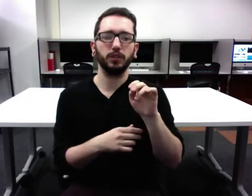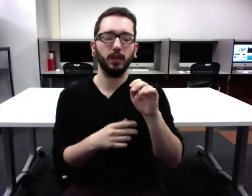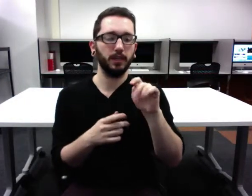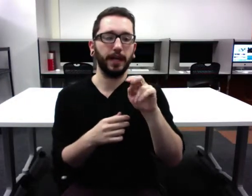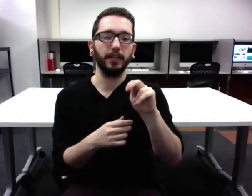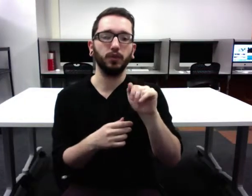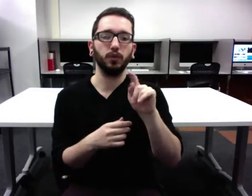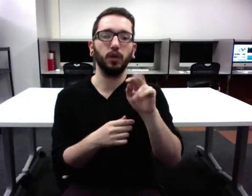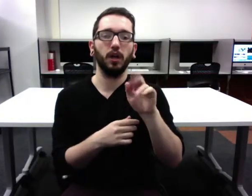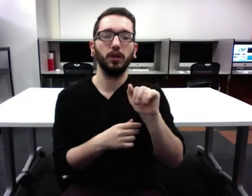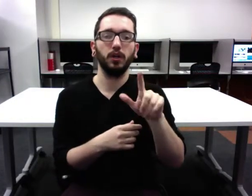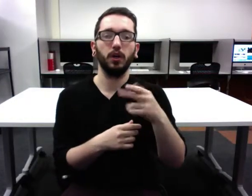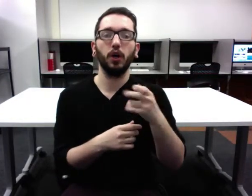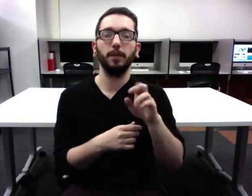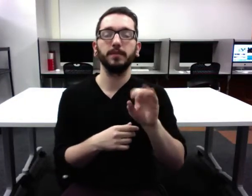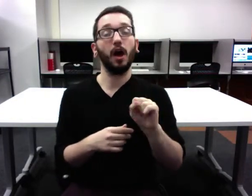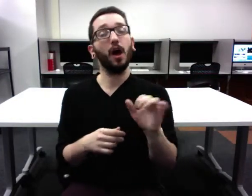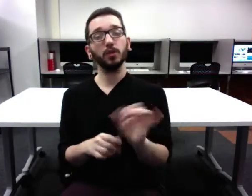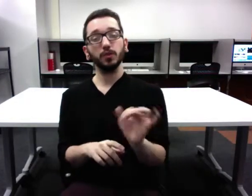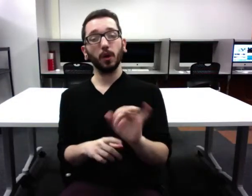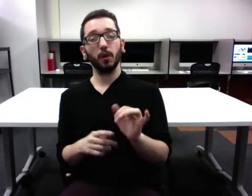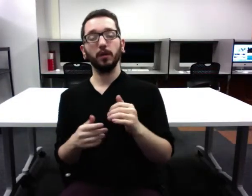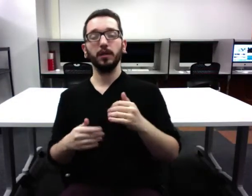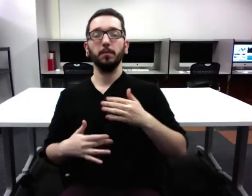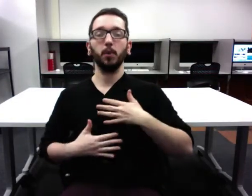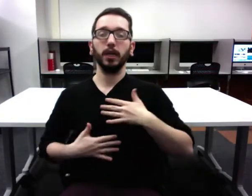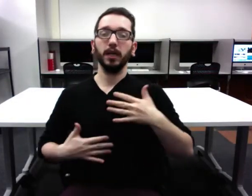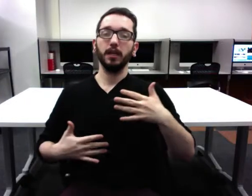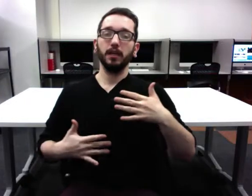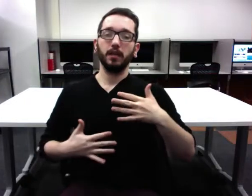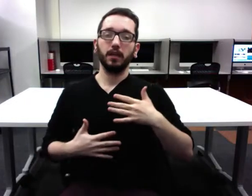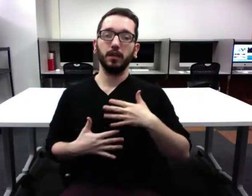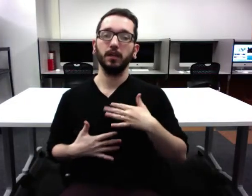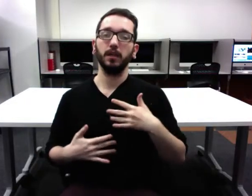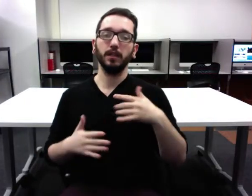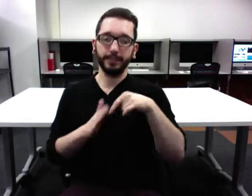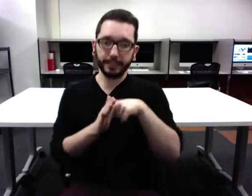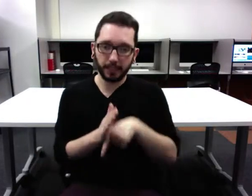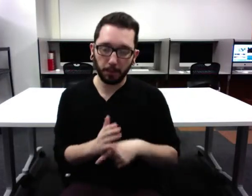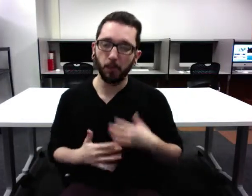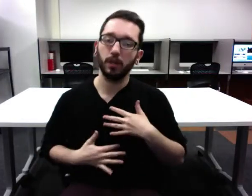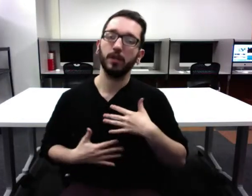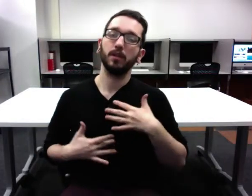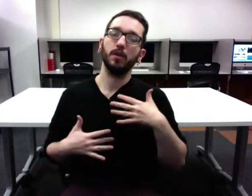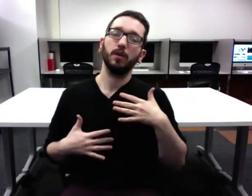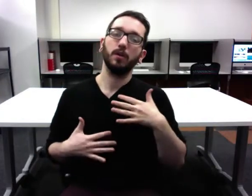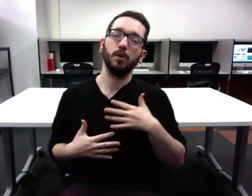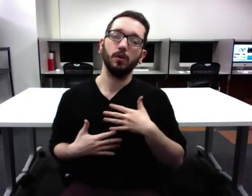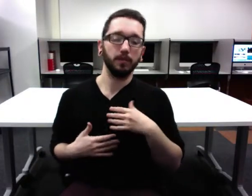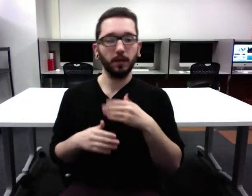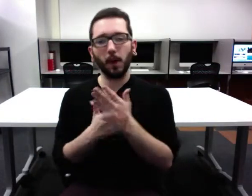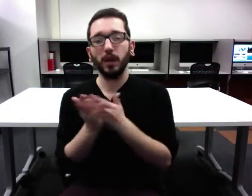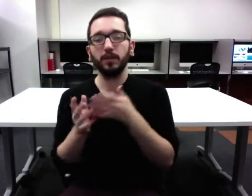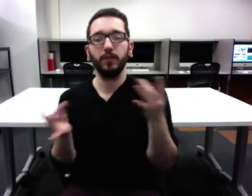deep breathing, which is part of meditation, it's part of yoga. It's what Superman told Lois to do. He